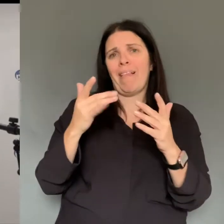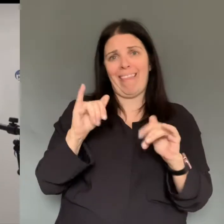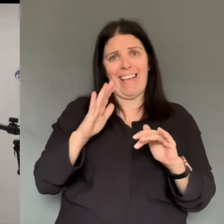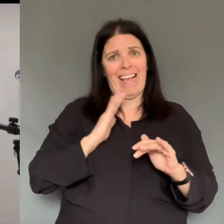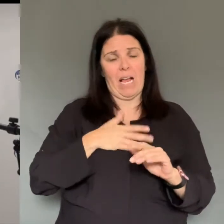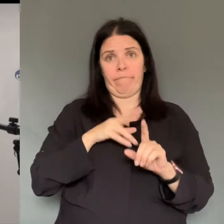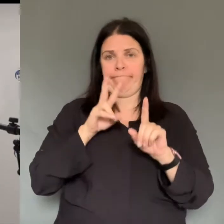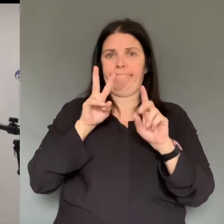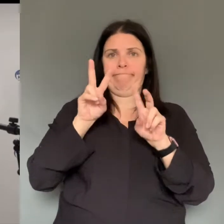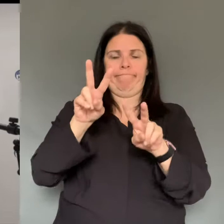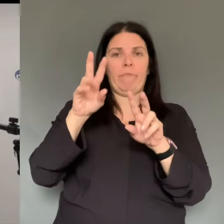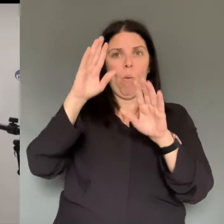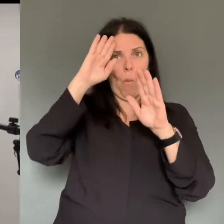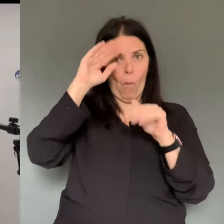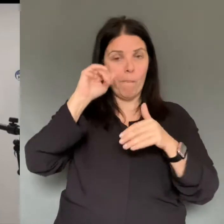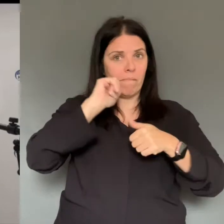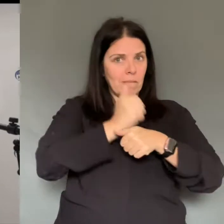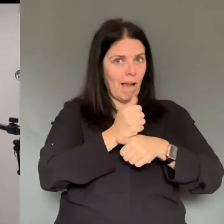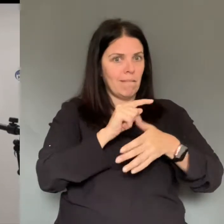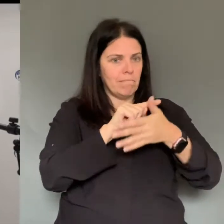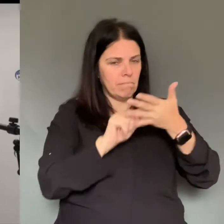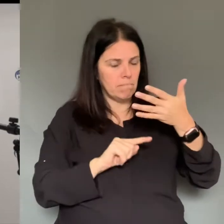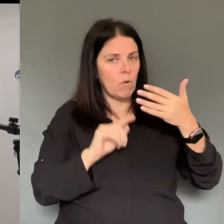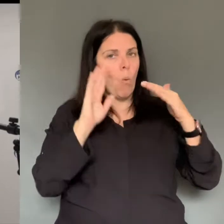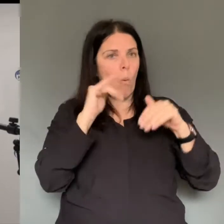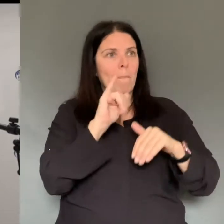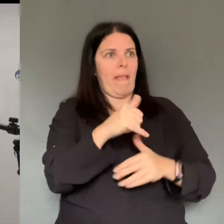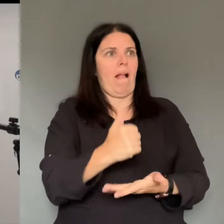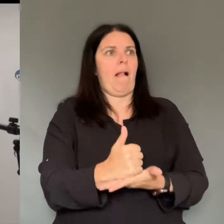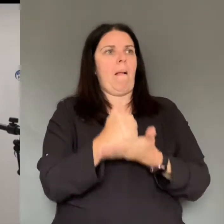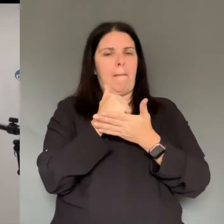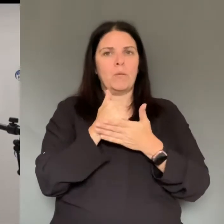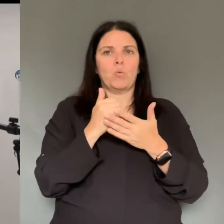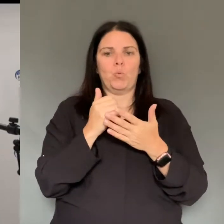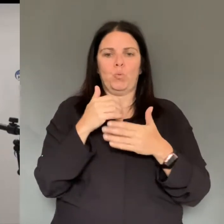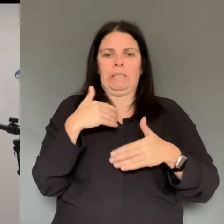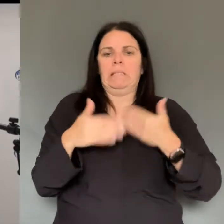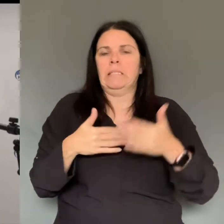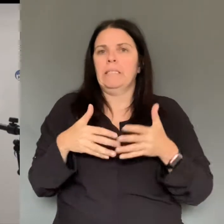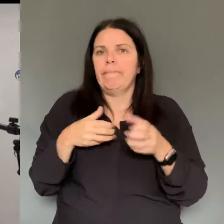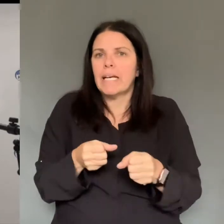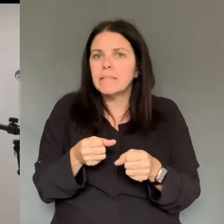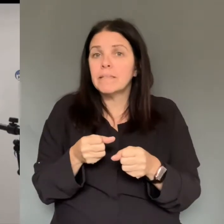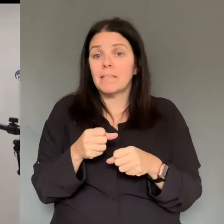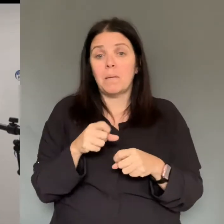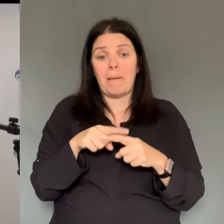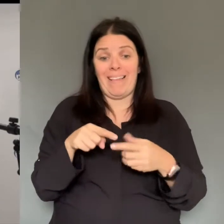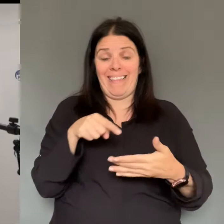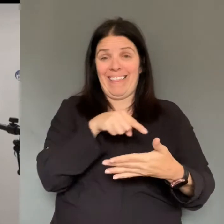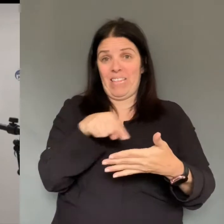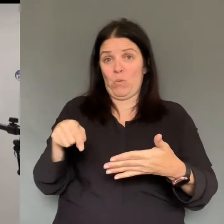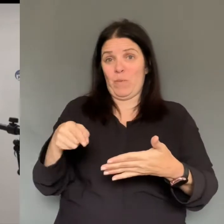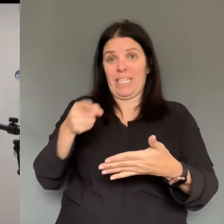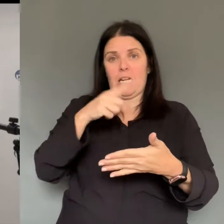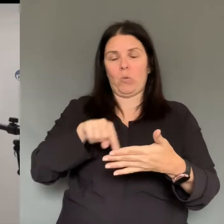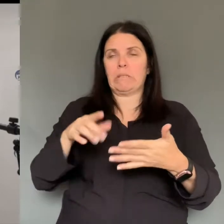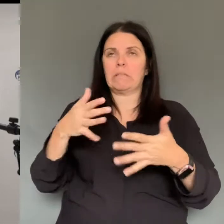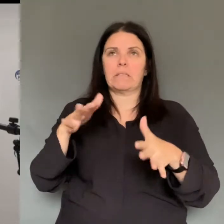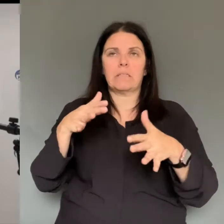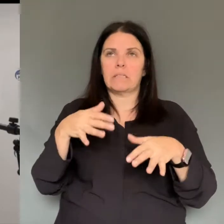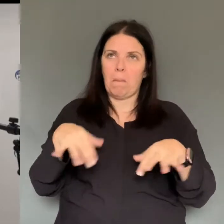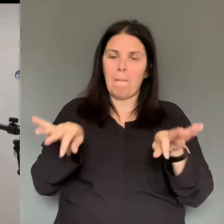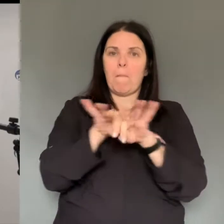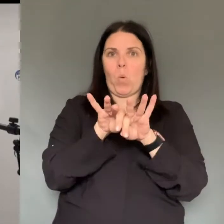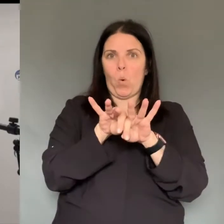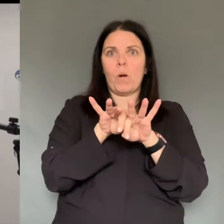recreation facilities, and parks. What comment could you make on that regarding the vaccine community? So what we can see